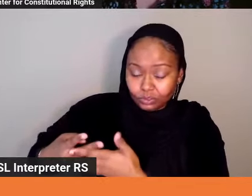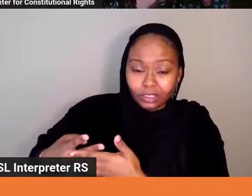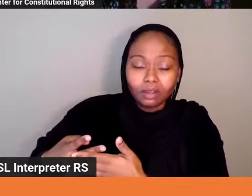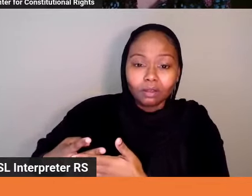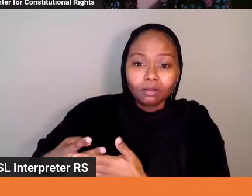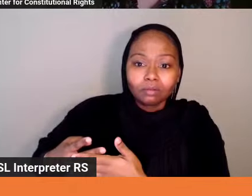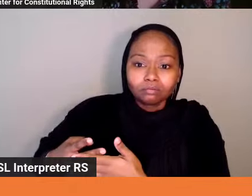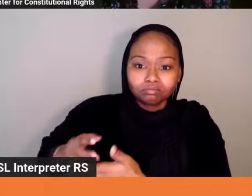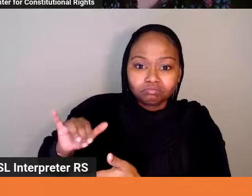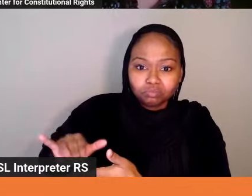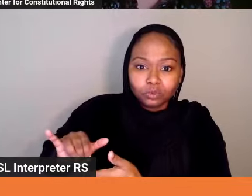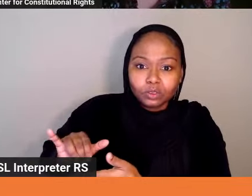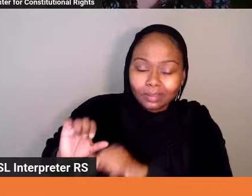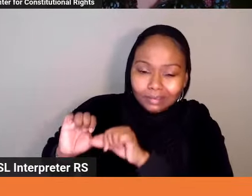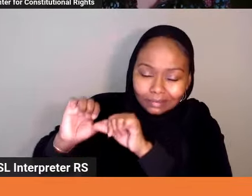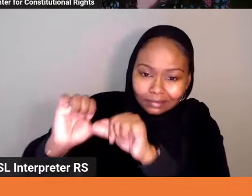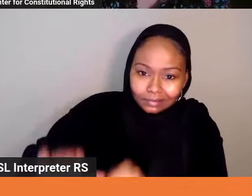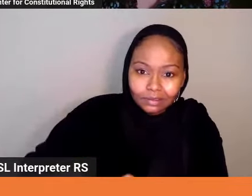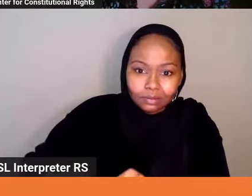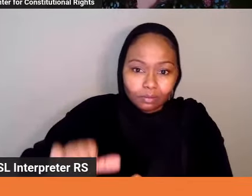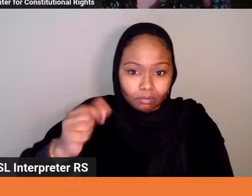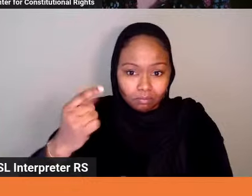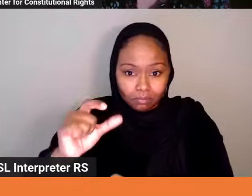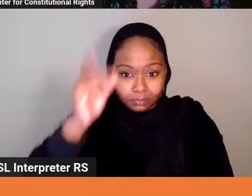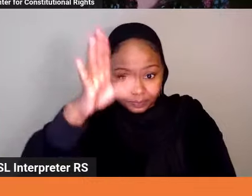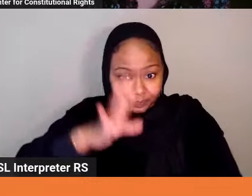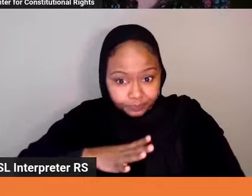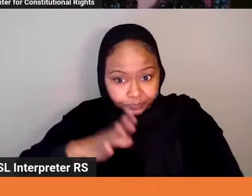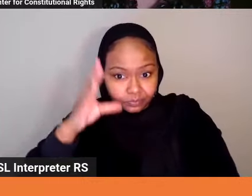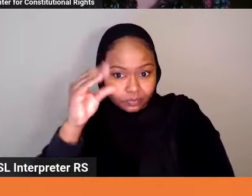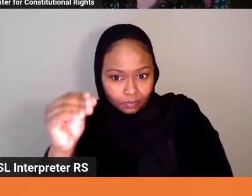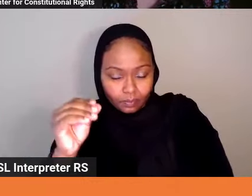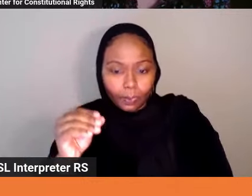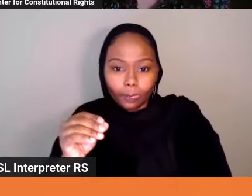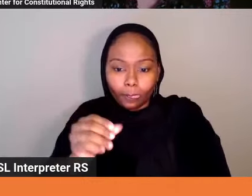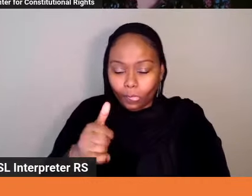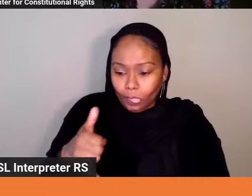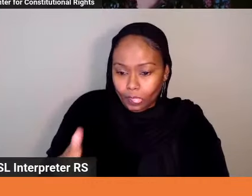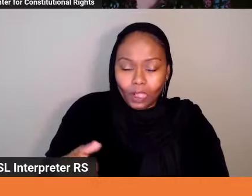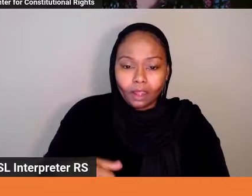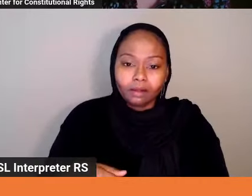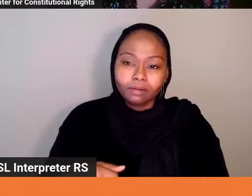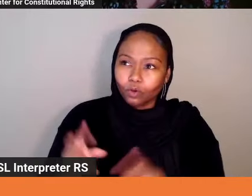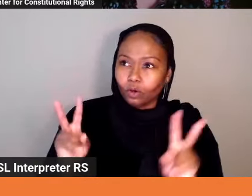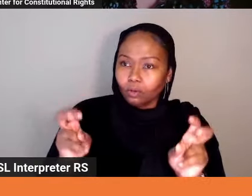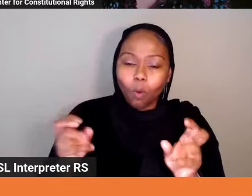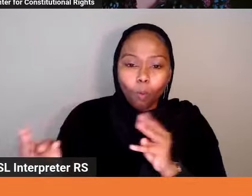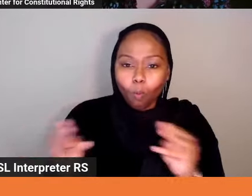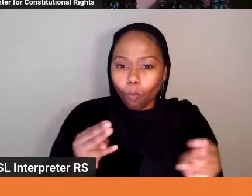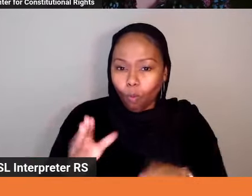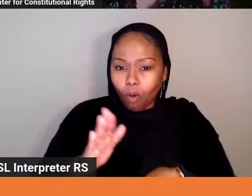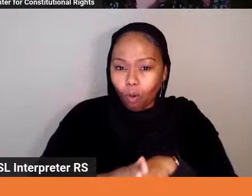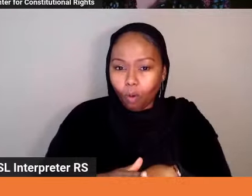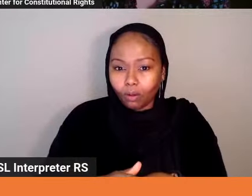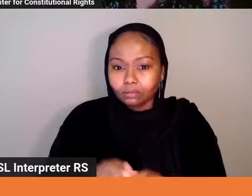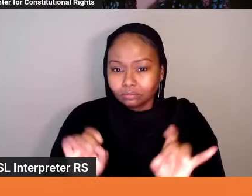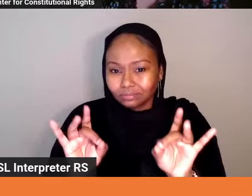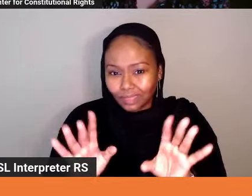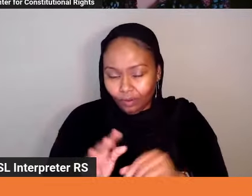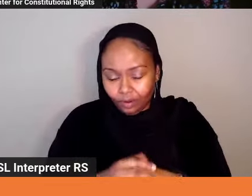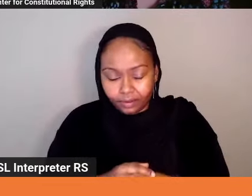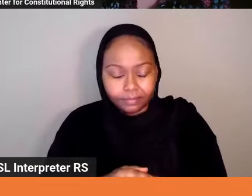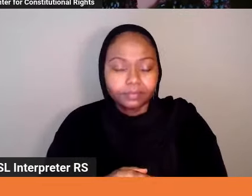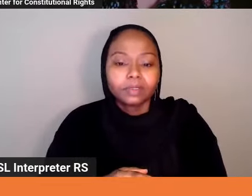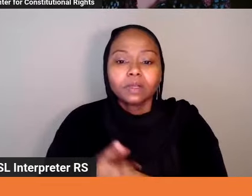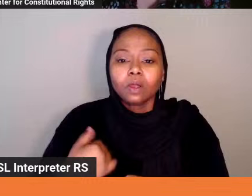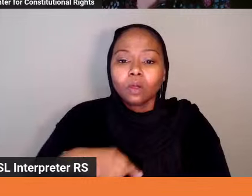boys in the so-called war on terror. These anniversaries are an opportunity to publicly recommit to this